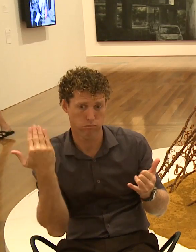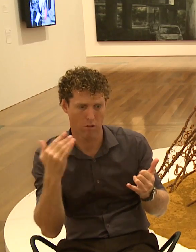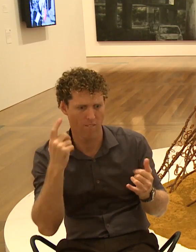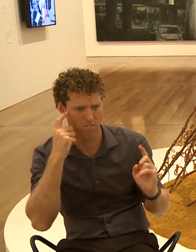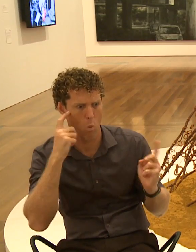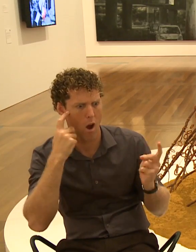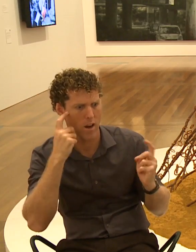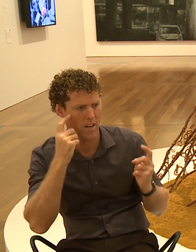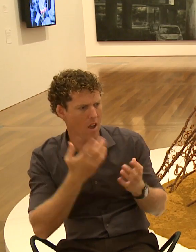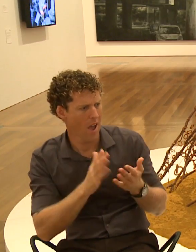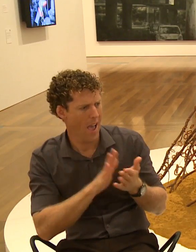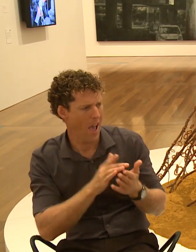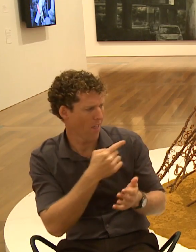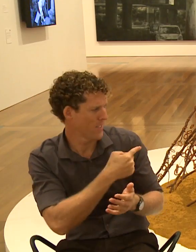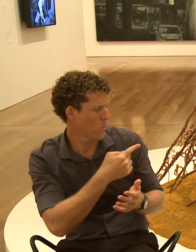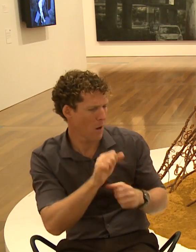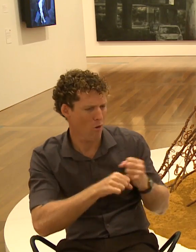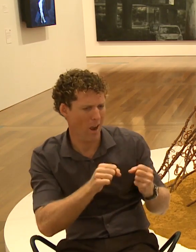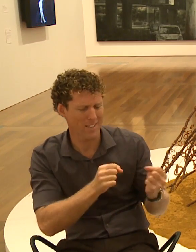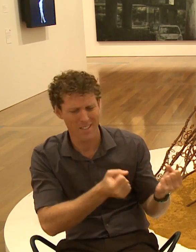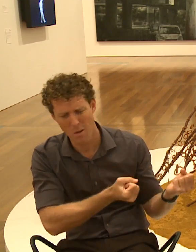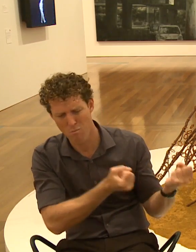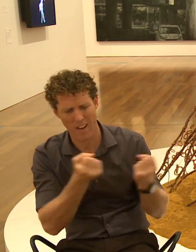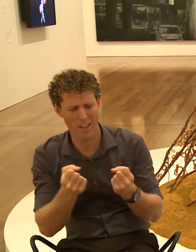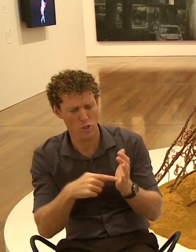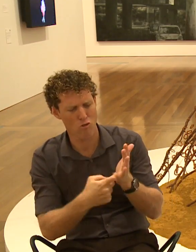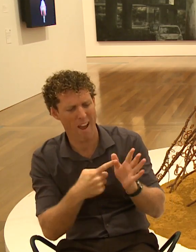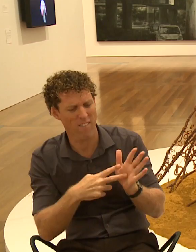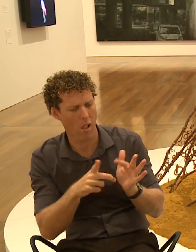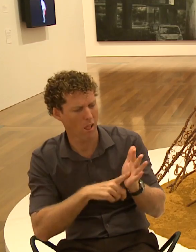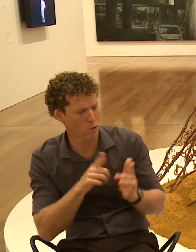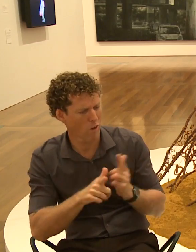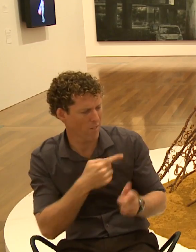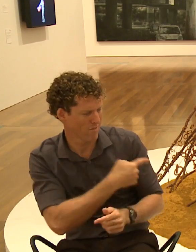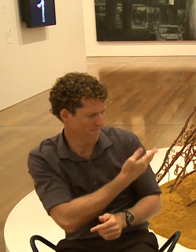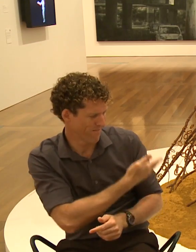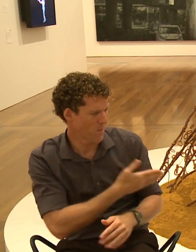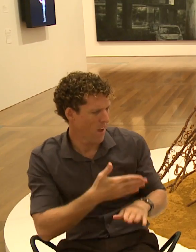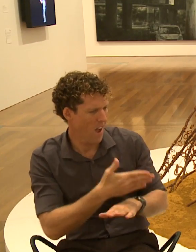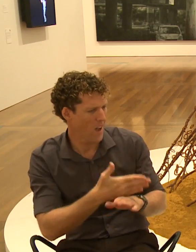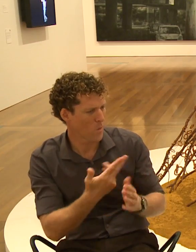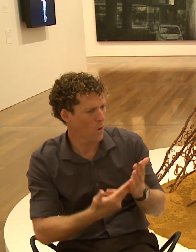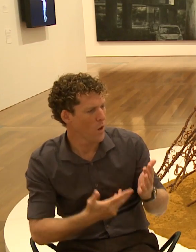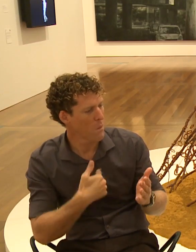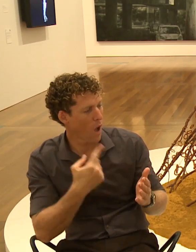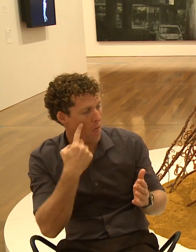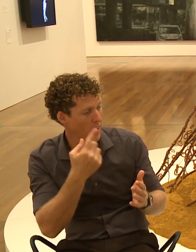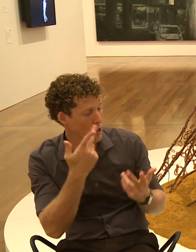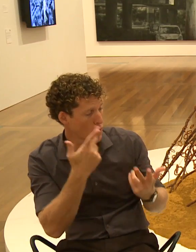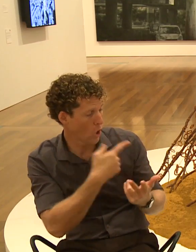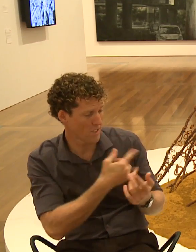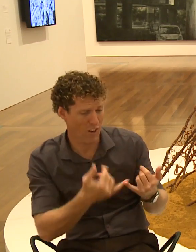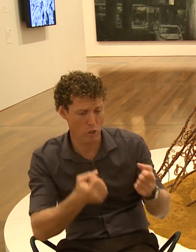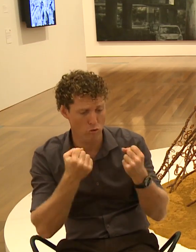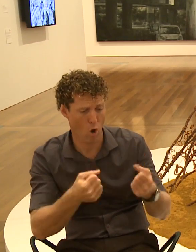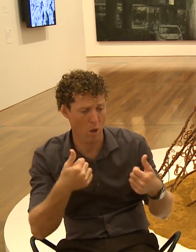know how well it would travel, so that in one respect has shown that it is actually quite strong,